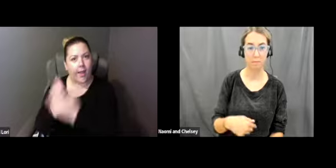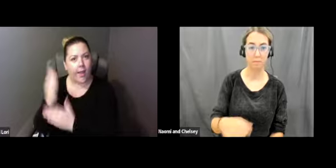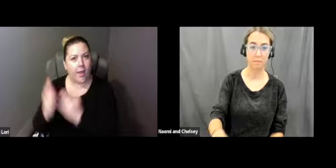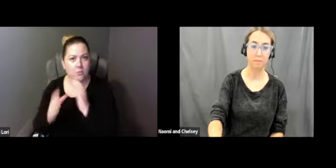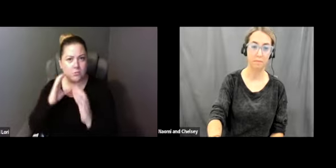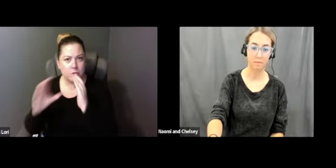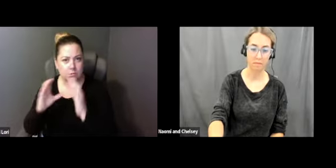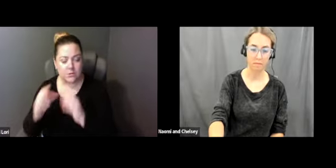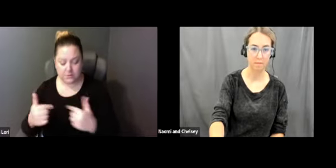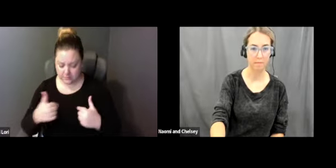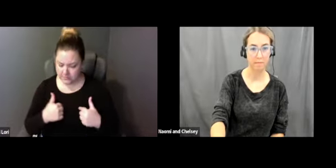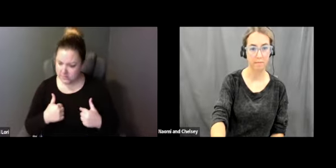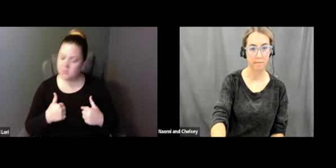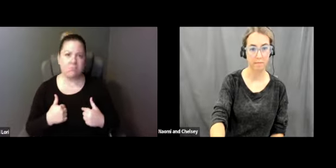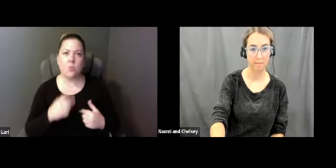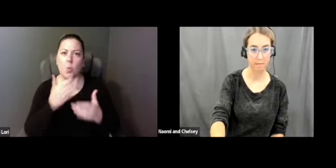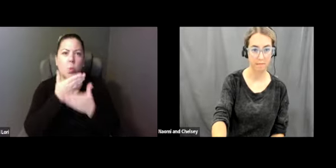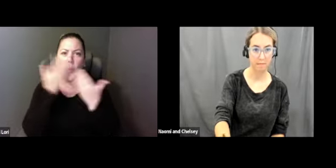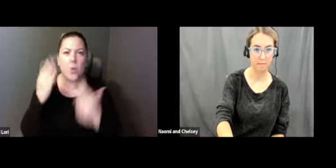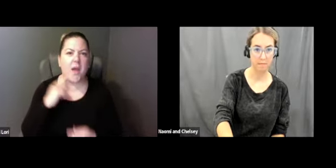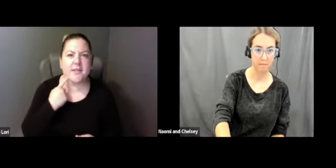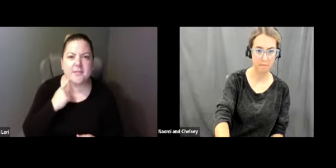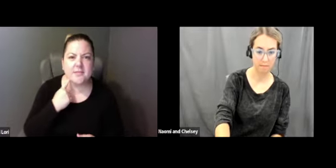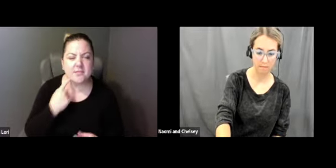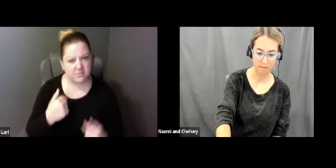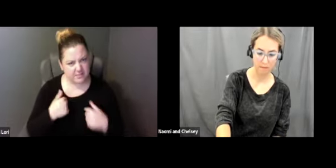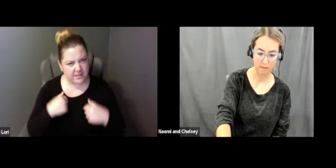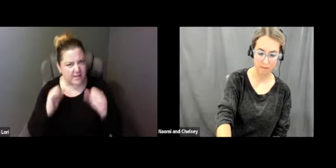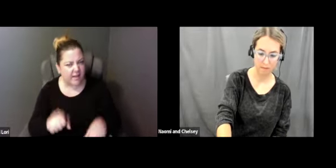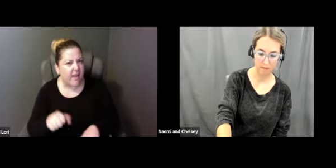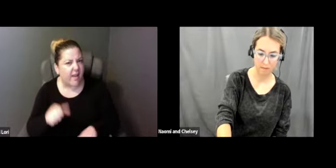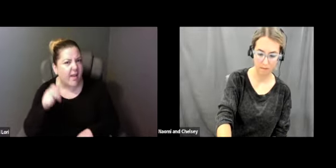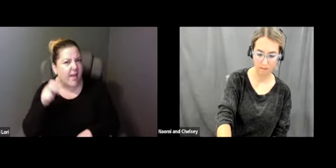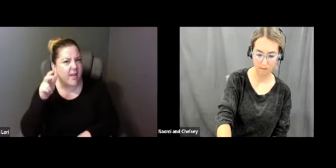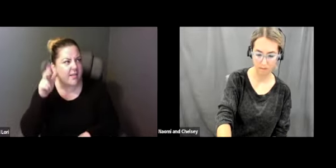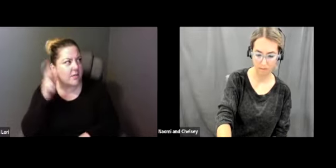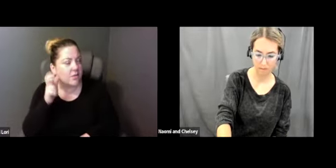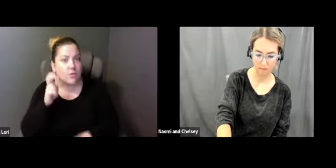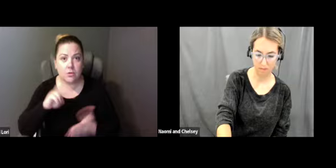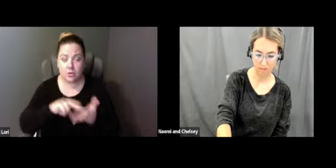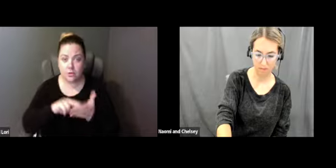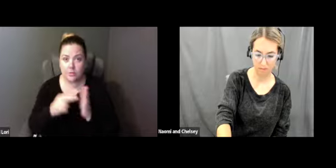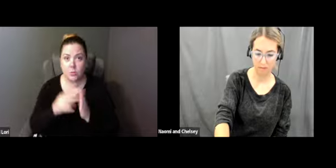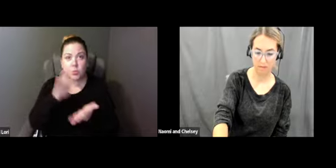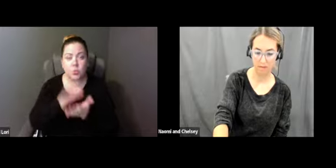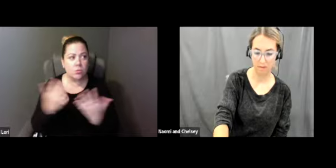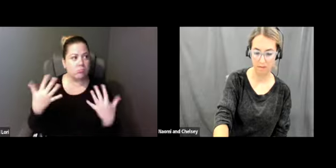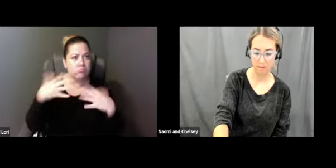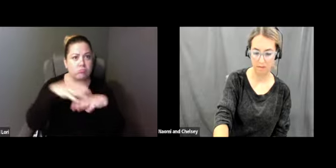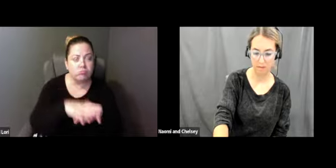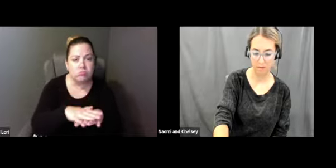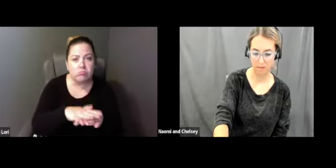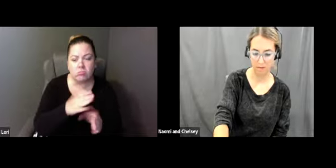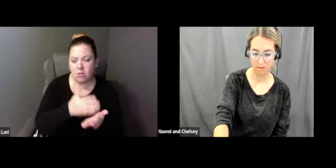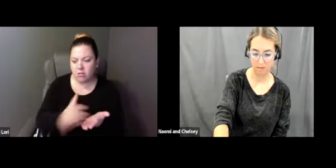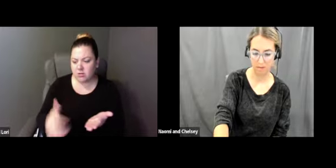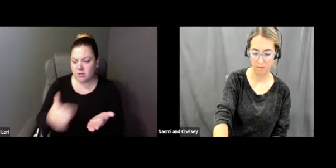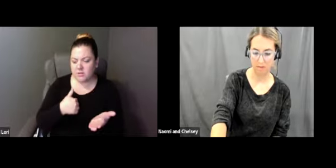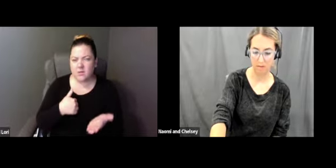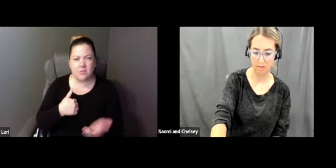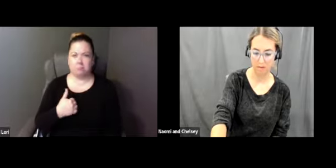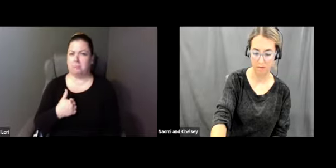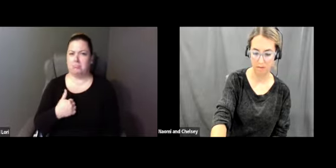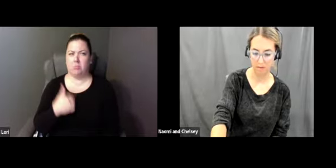I could hear. And so when I wasn't accepted by the popular groups in school or mainstream society, I couldn't understand